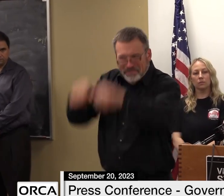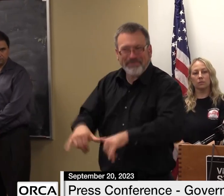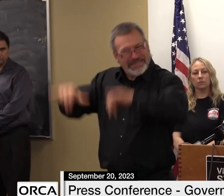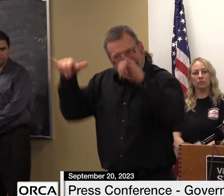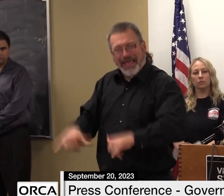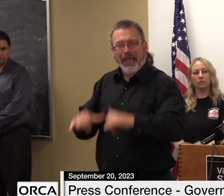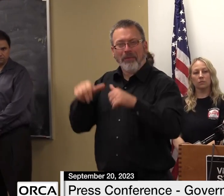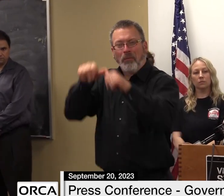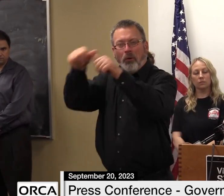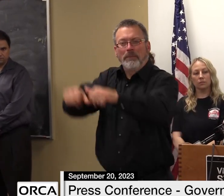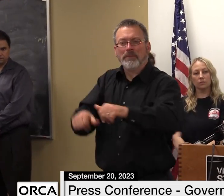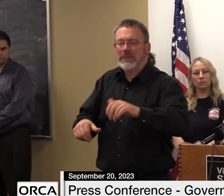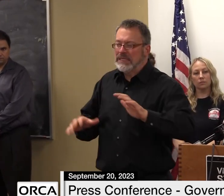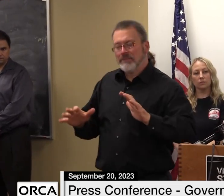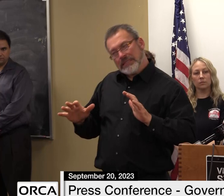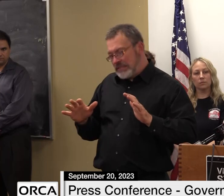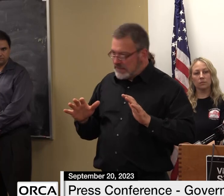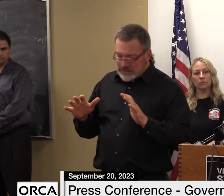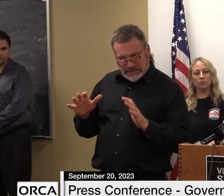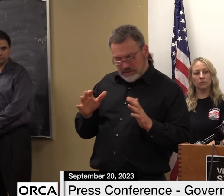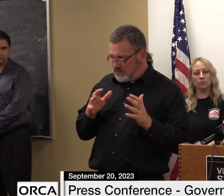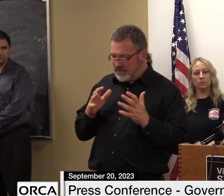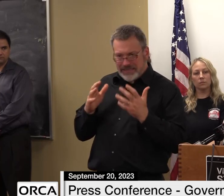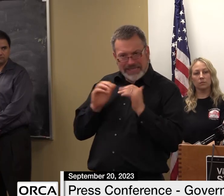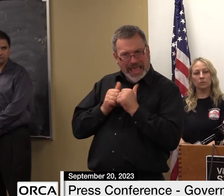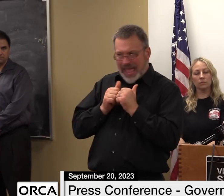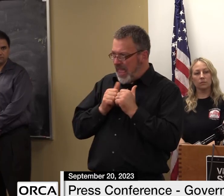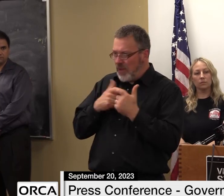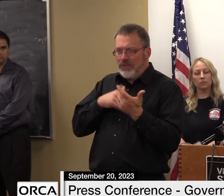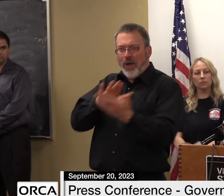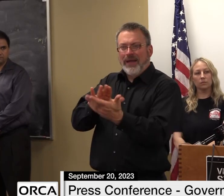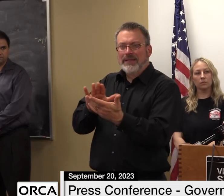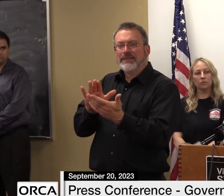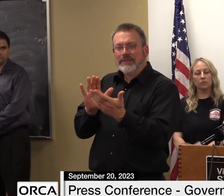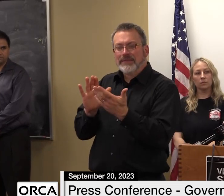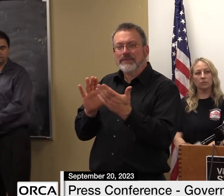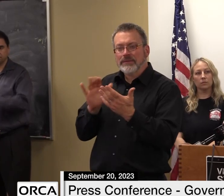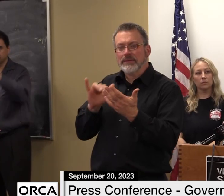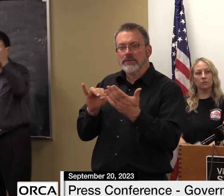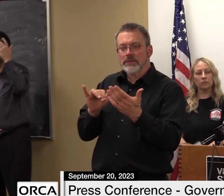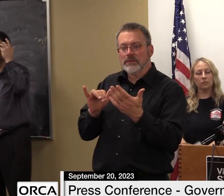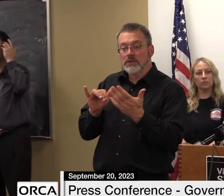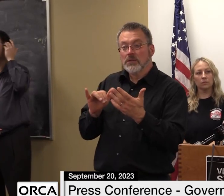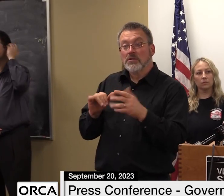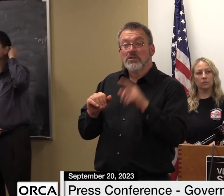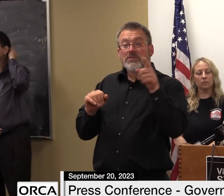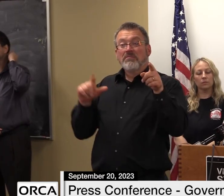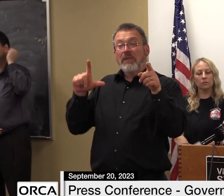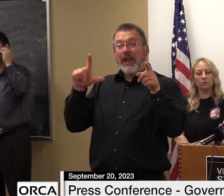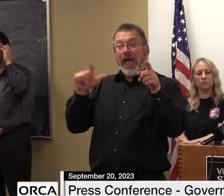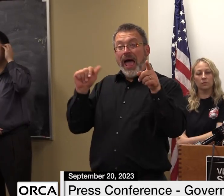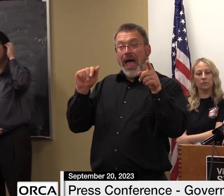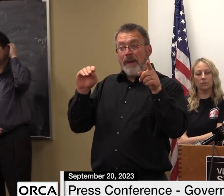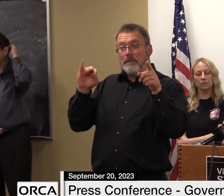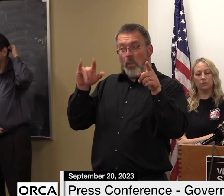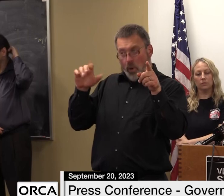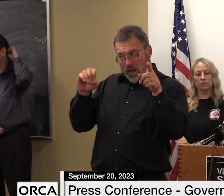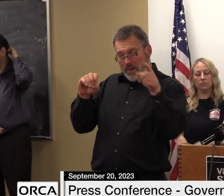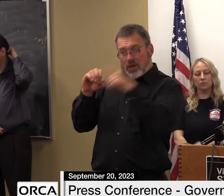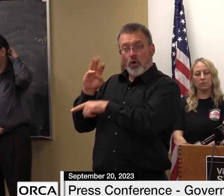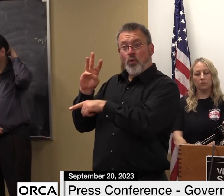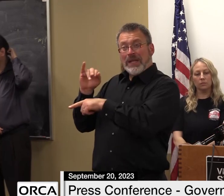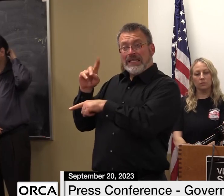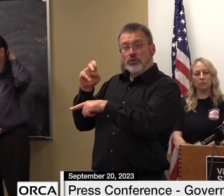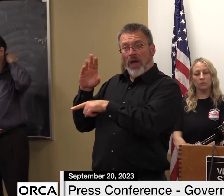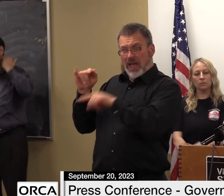any solutions in the offing for Lamoille and Windsor counties? So, in our, we continue to look for those